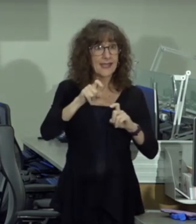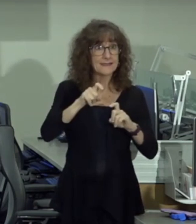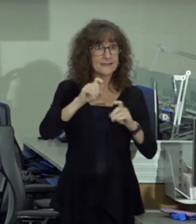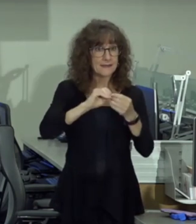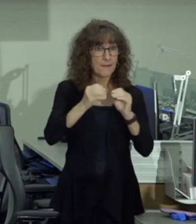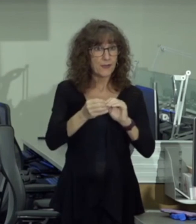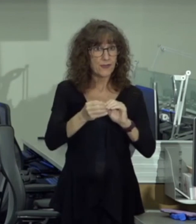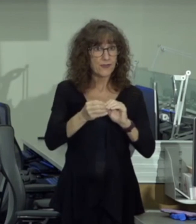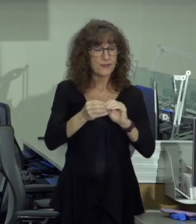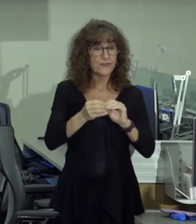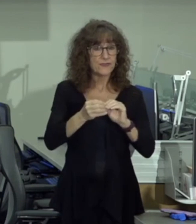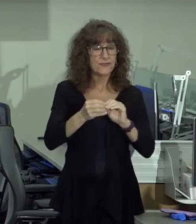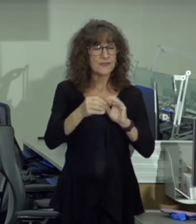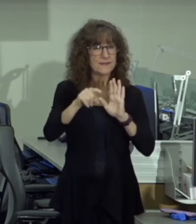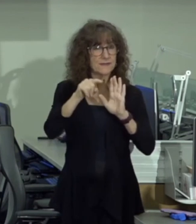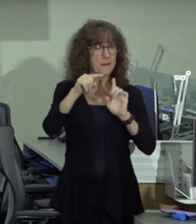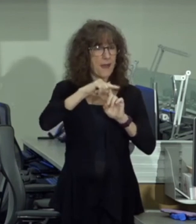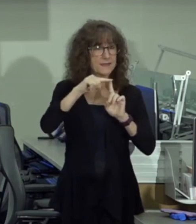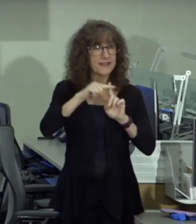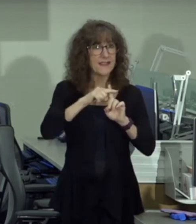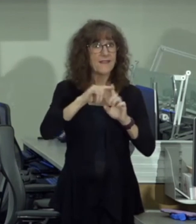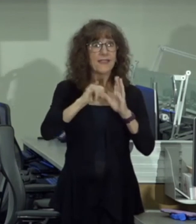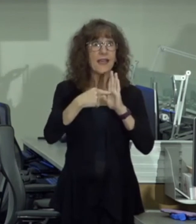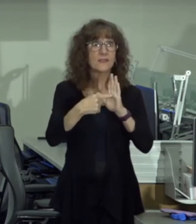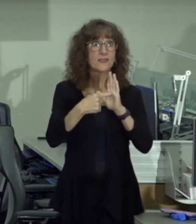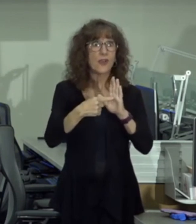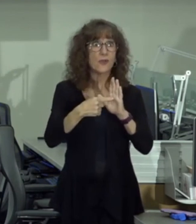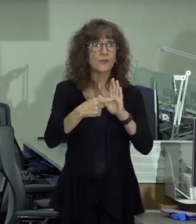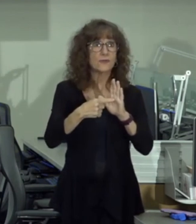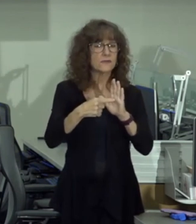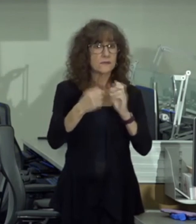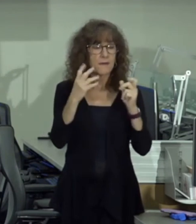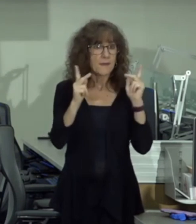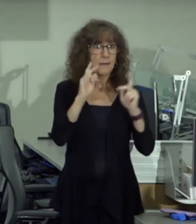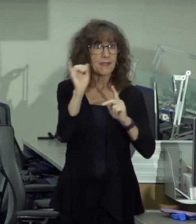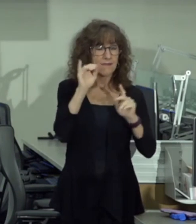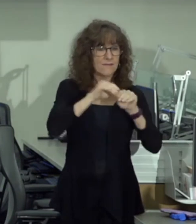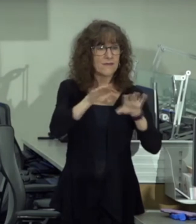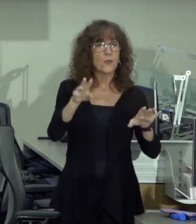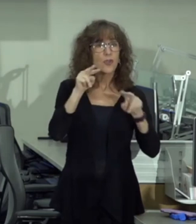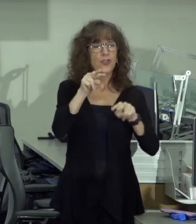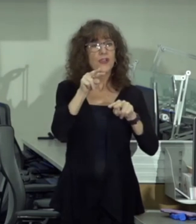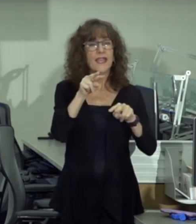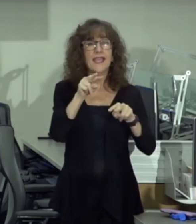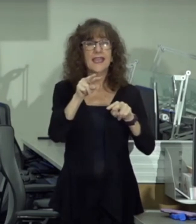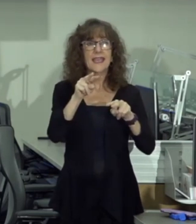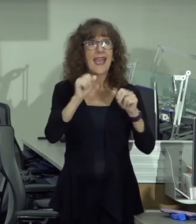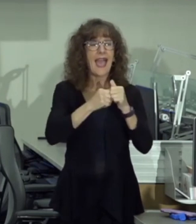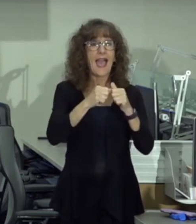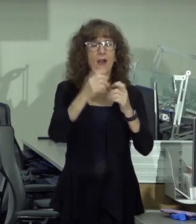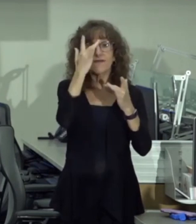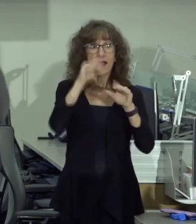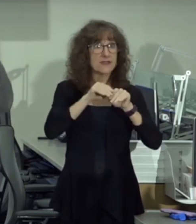that in case rates. Of course, that is a reflection of the infectivity rate. So we're looking at how the virus